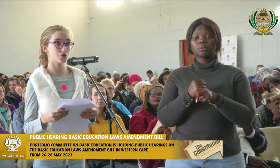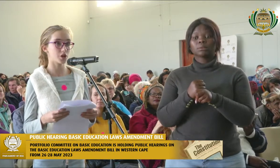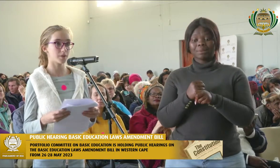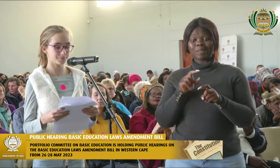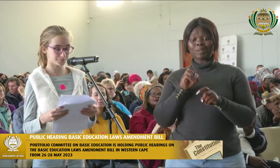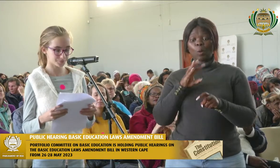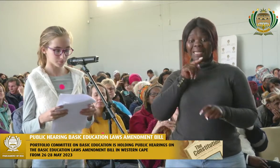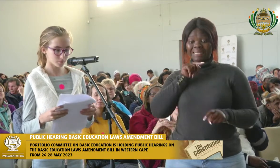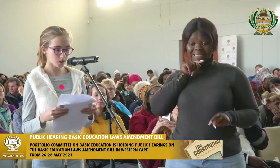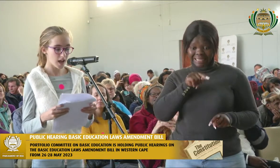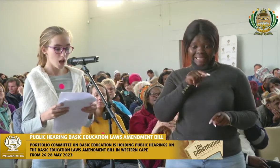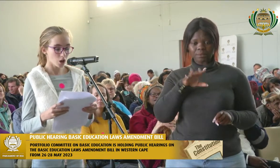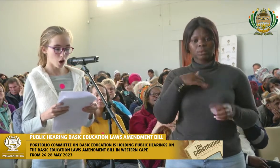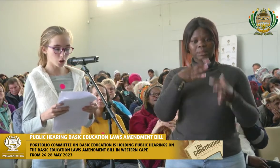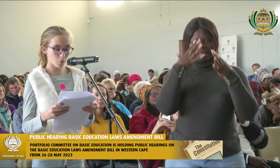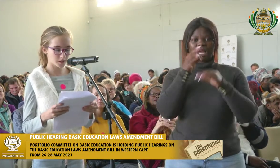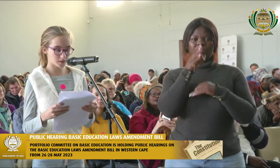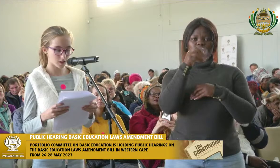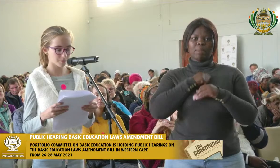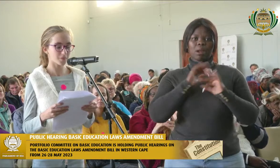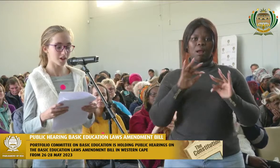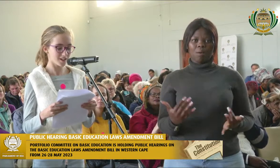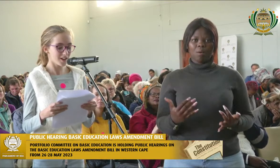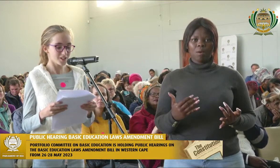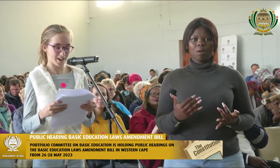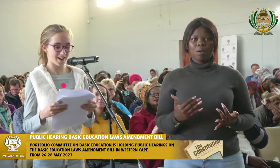my future.